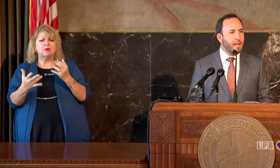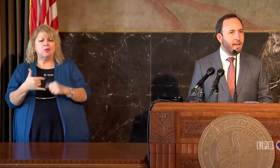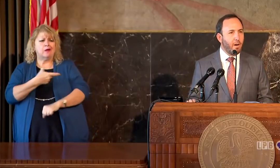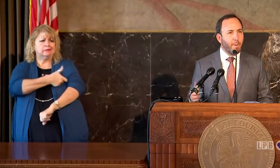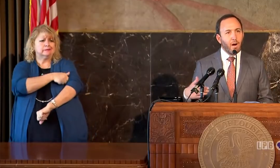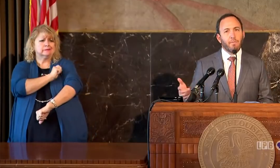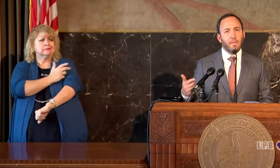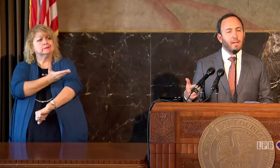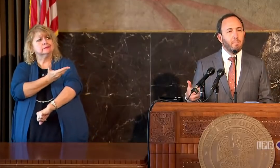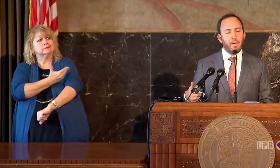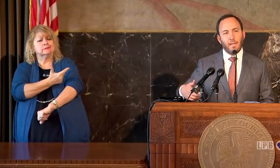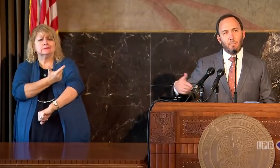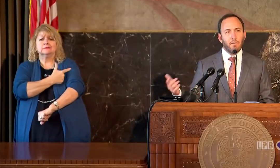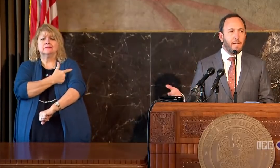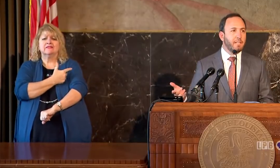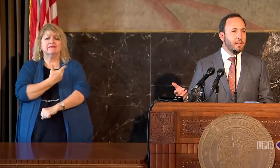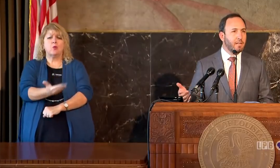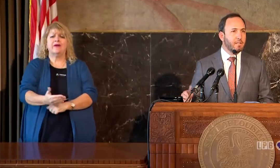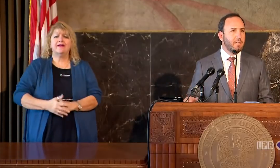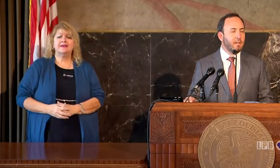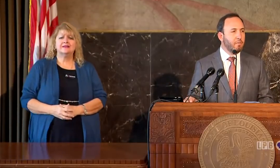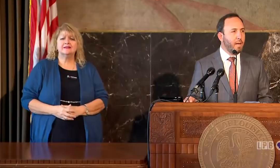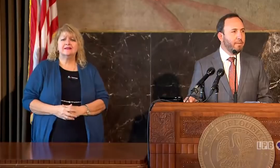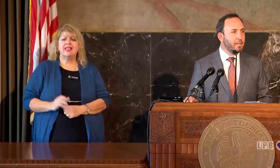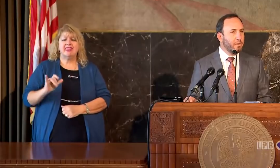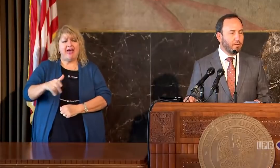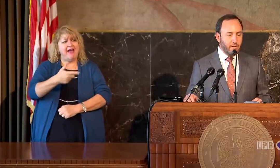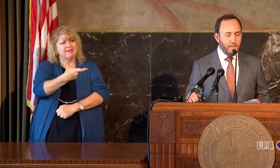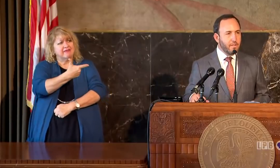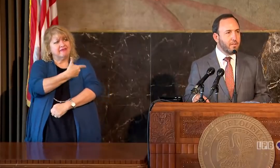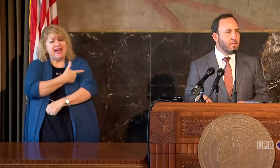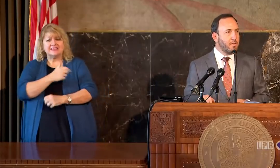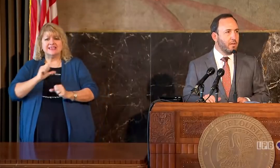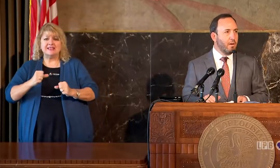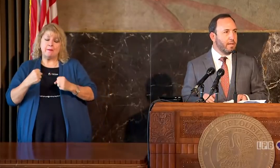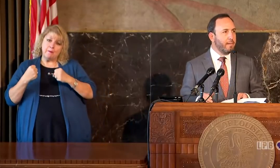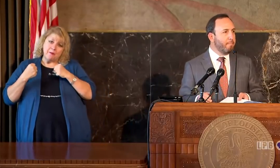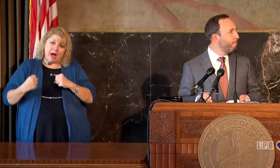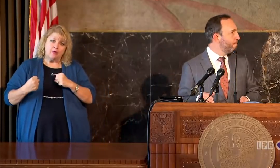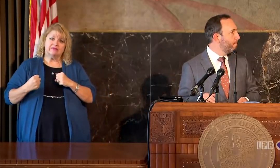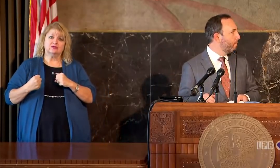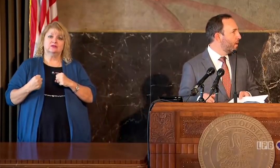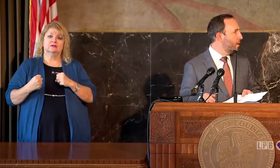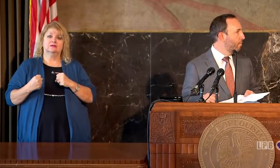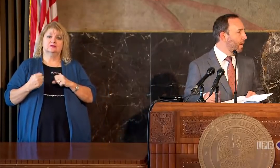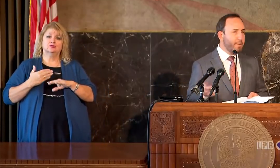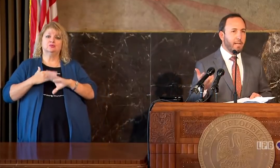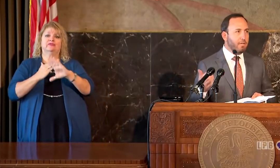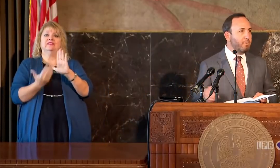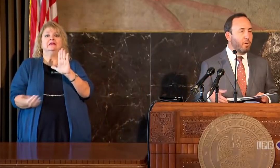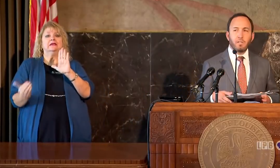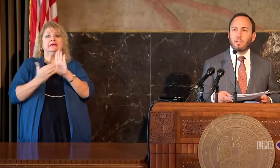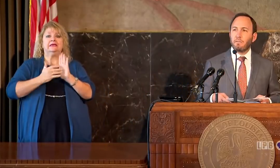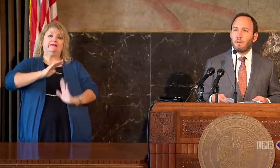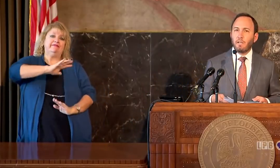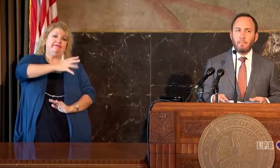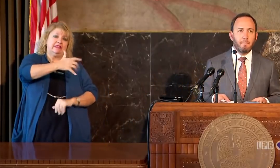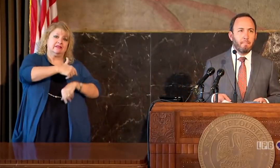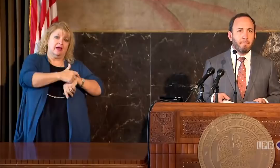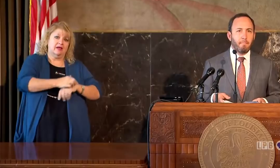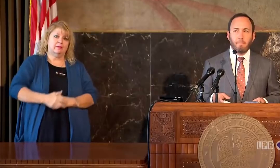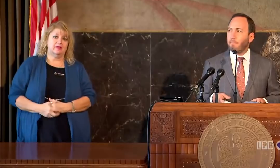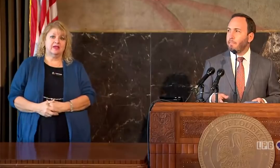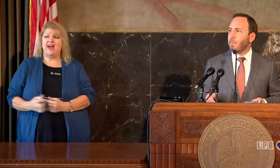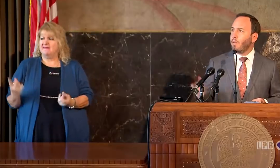vaccinated, and how powerful that can be in help preventing us from having to go through this all again. I'd be happy to answer a couple questions if there are